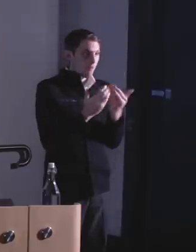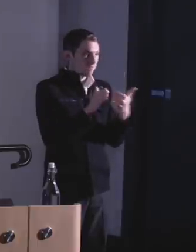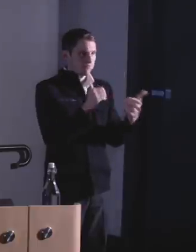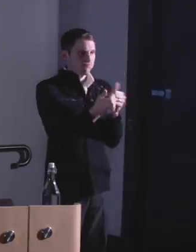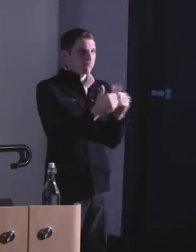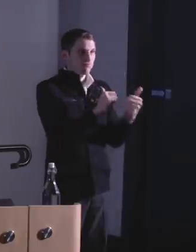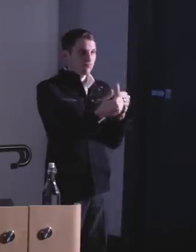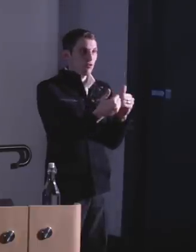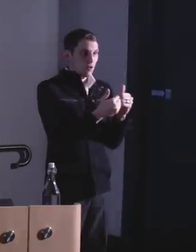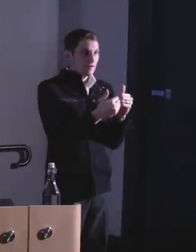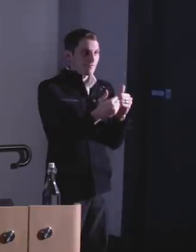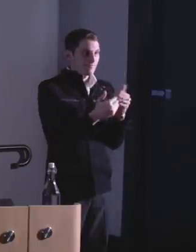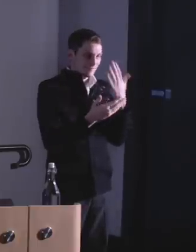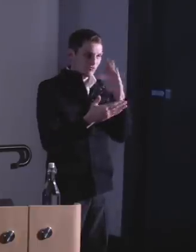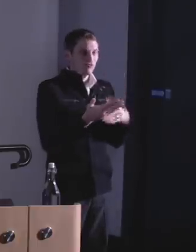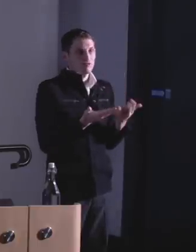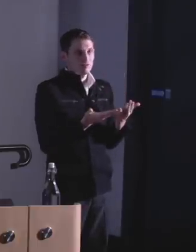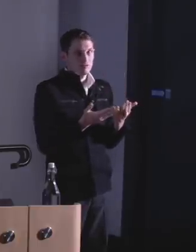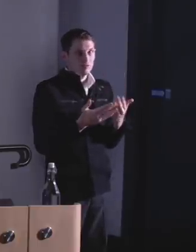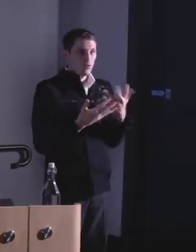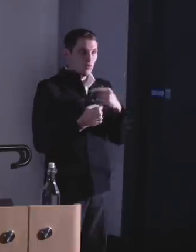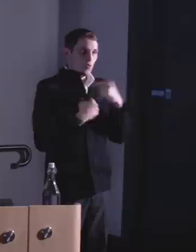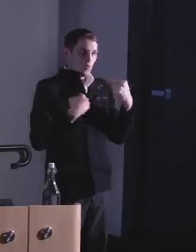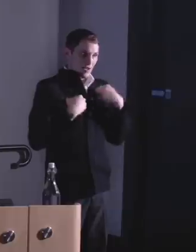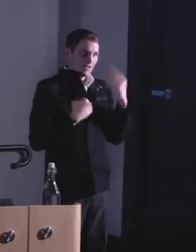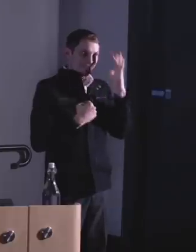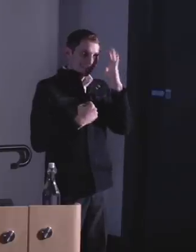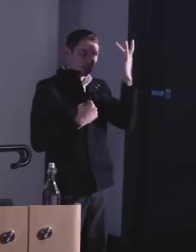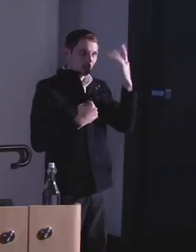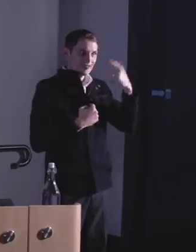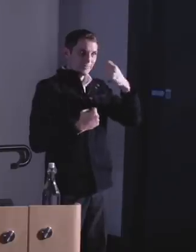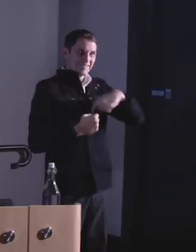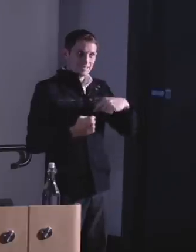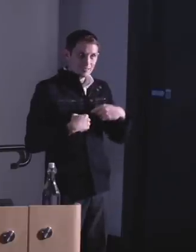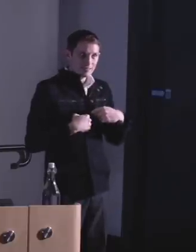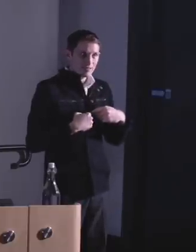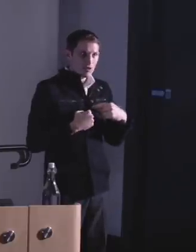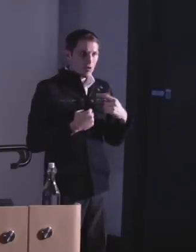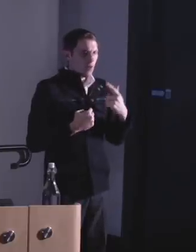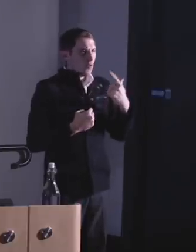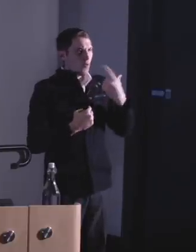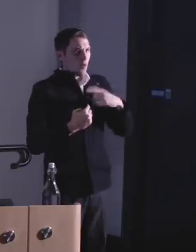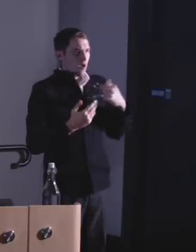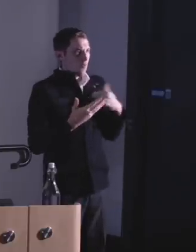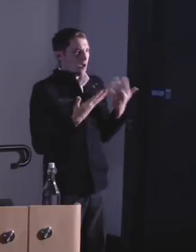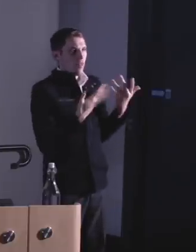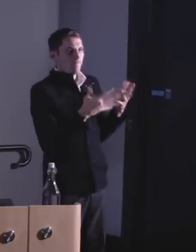So we're the intelligent species. Why would we let this